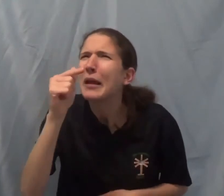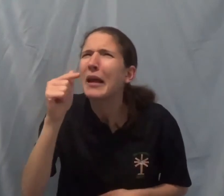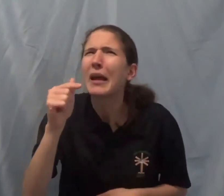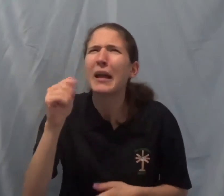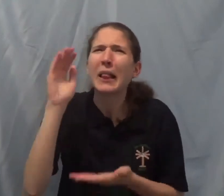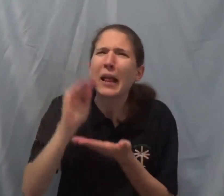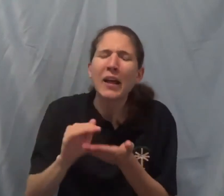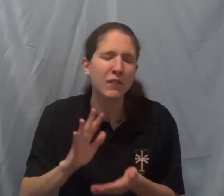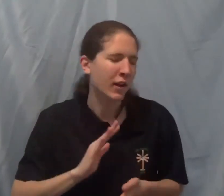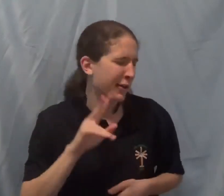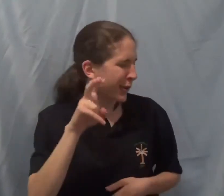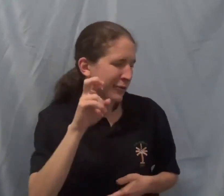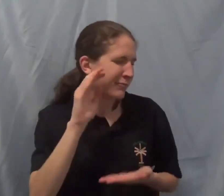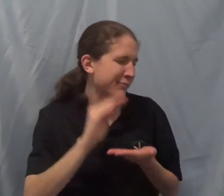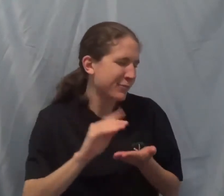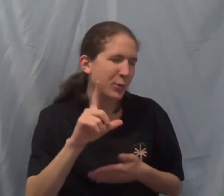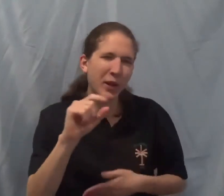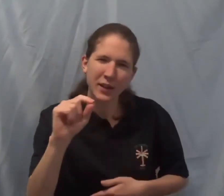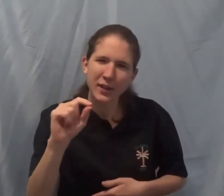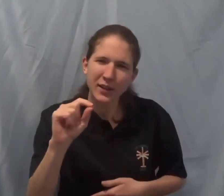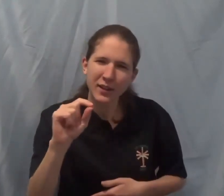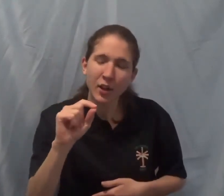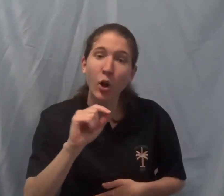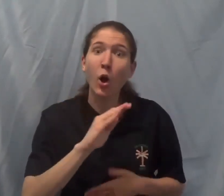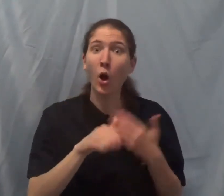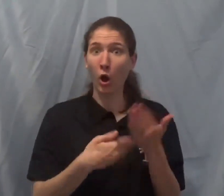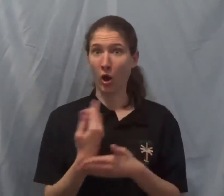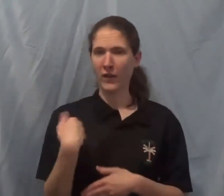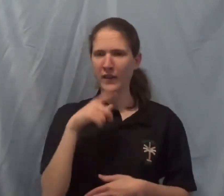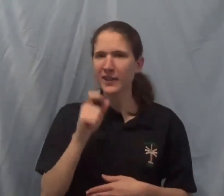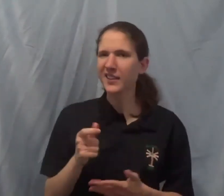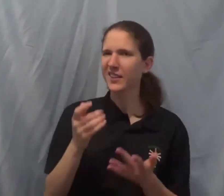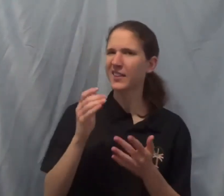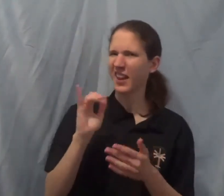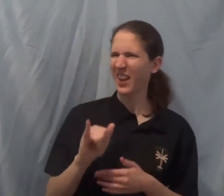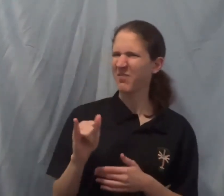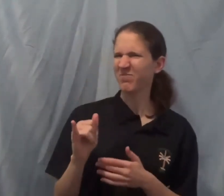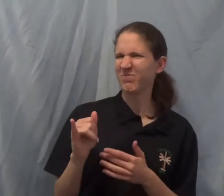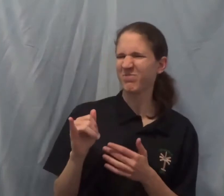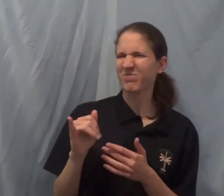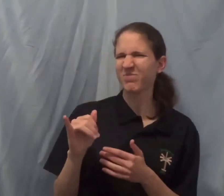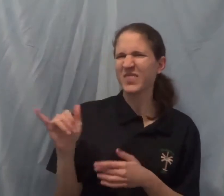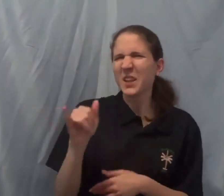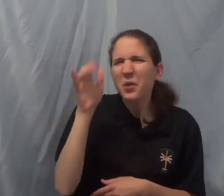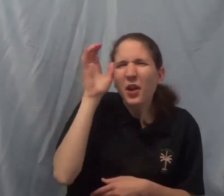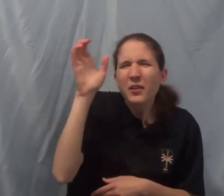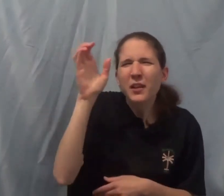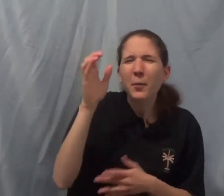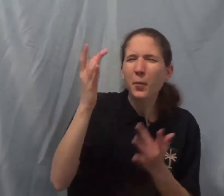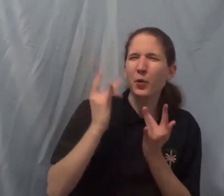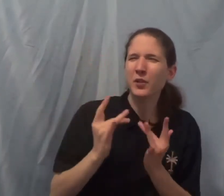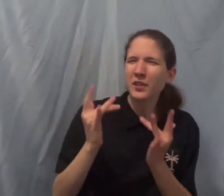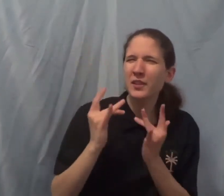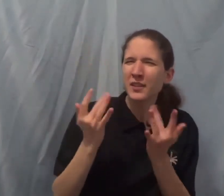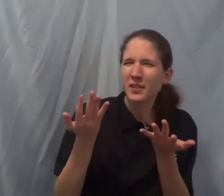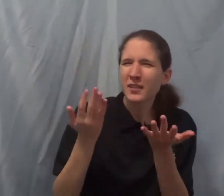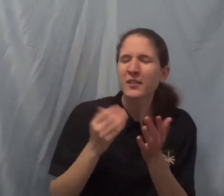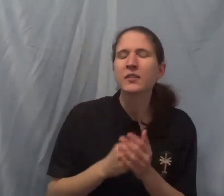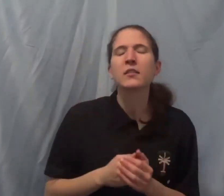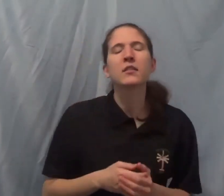mercy. In fact, Christ came, God became man, because The humanity, every individual is in